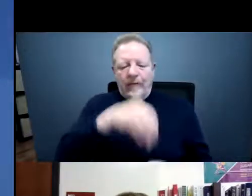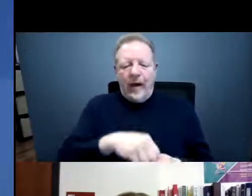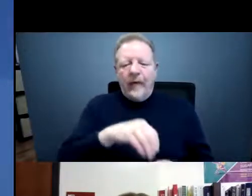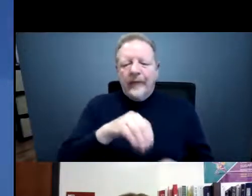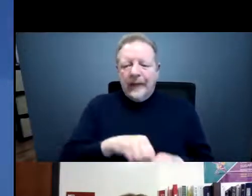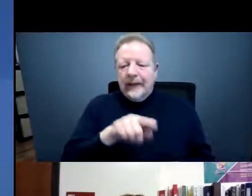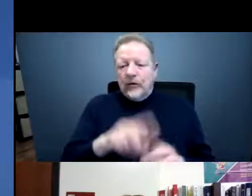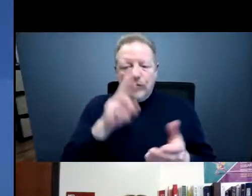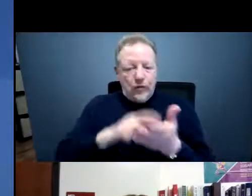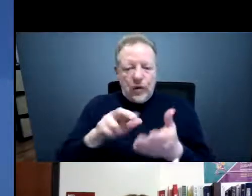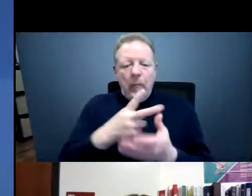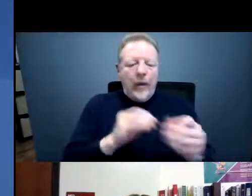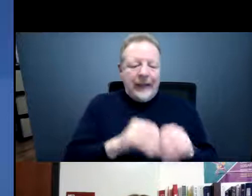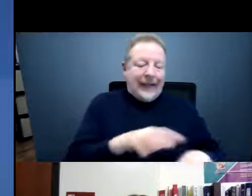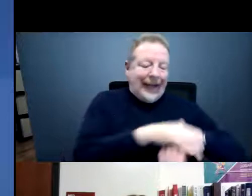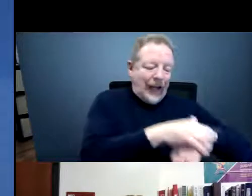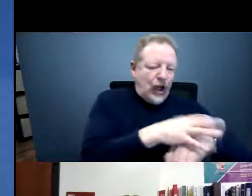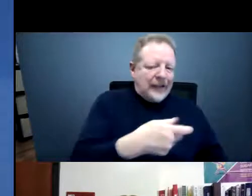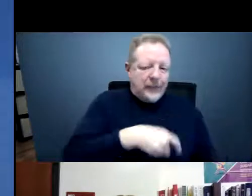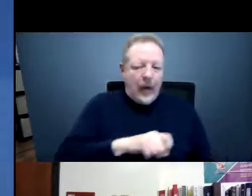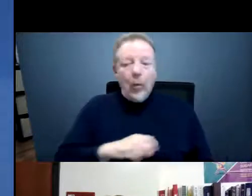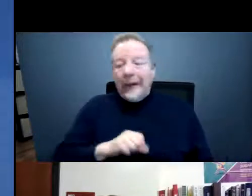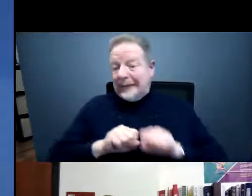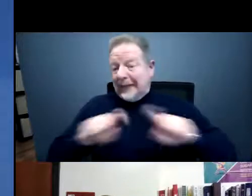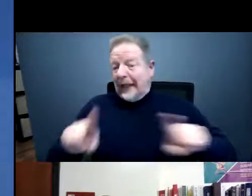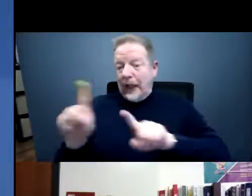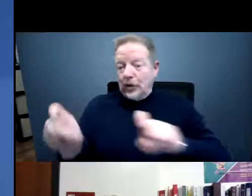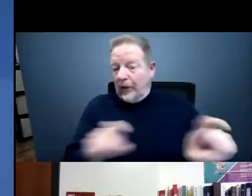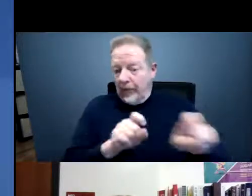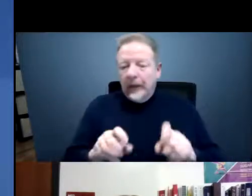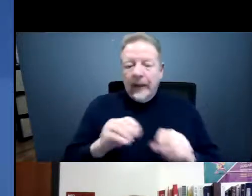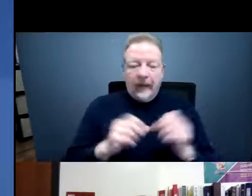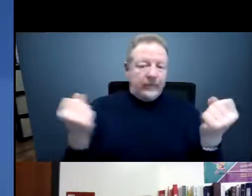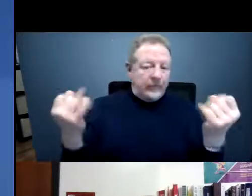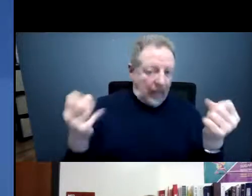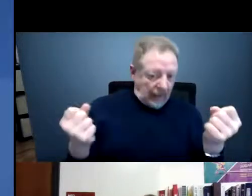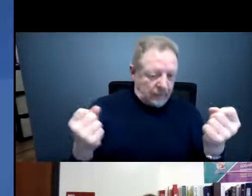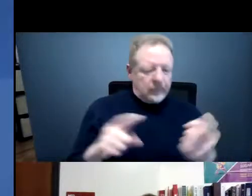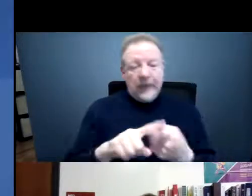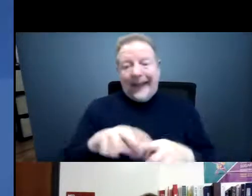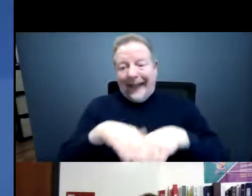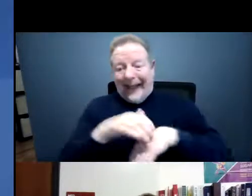Spanish, because we had a separate Spanish and signed presentation.